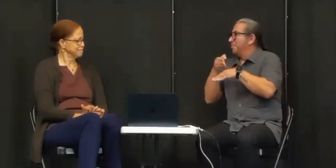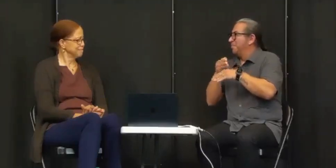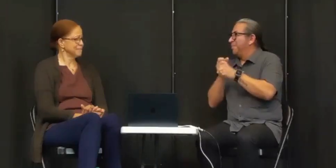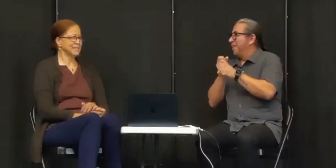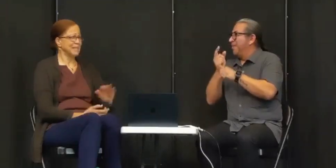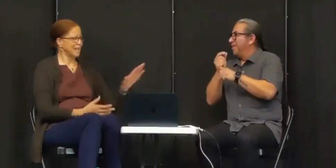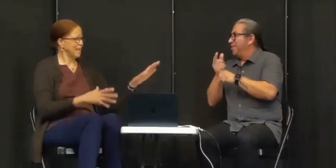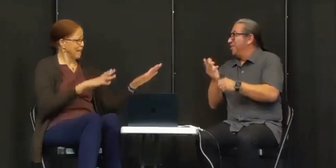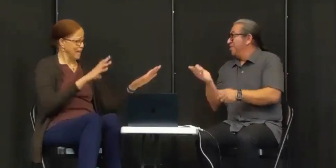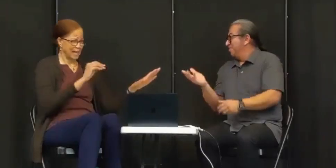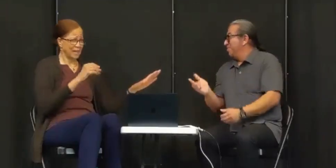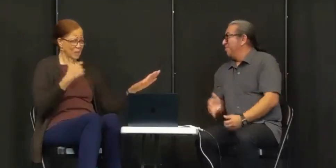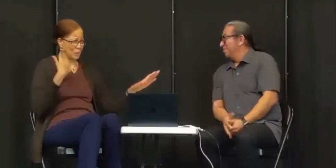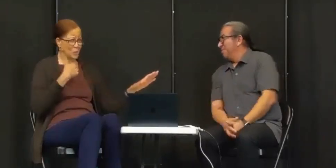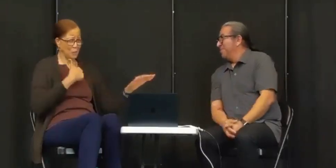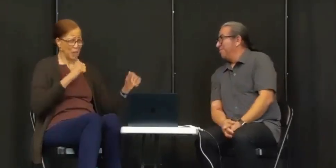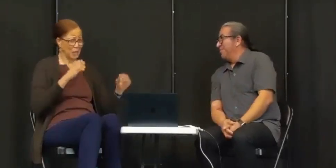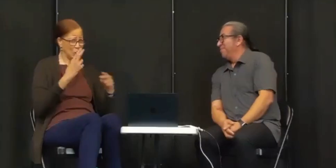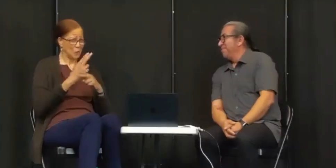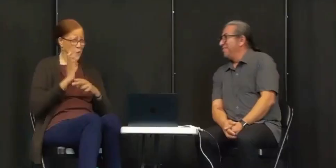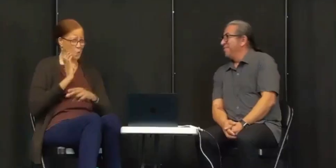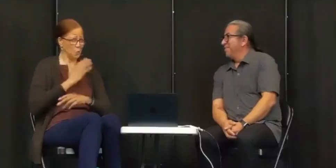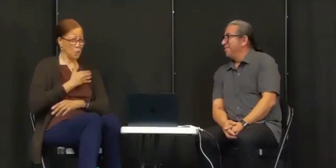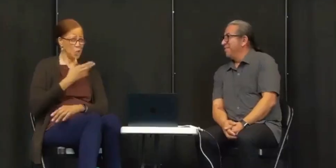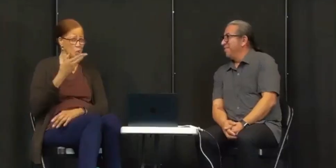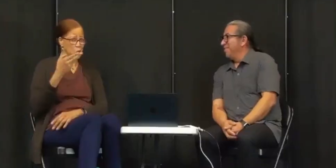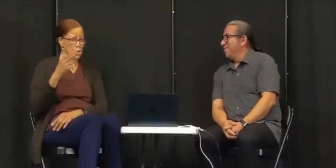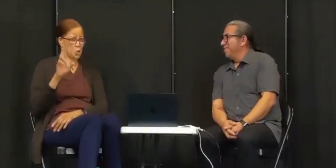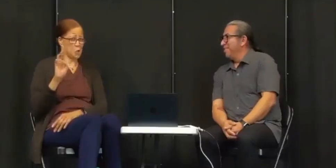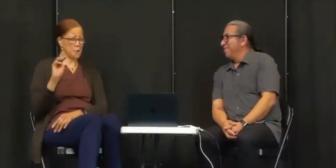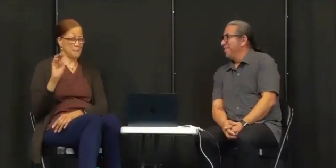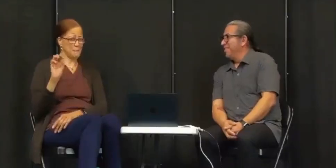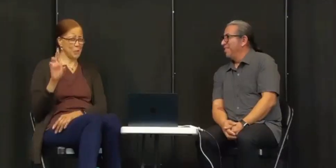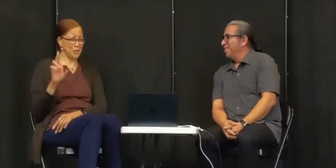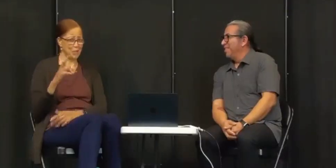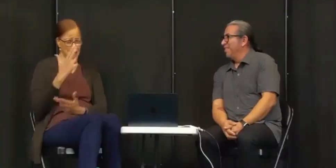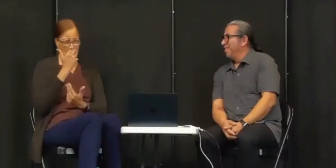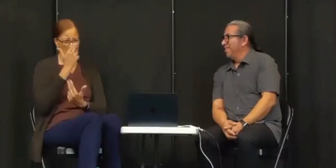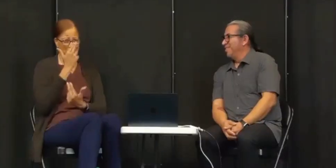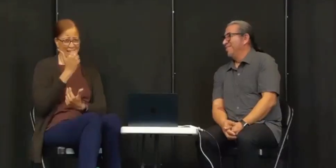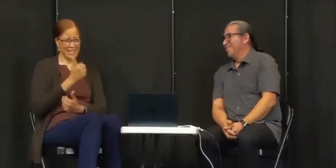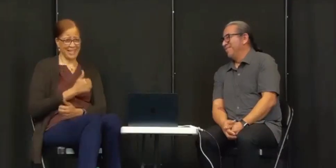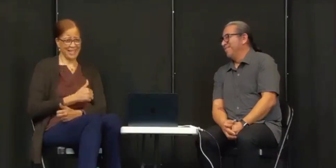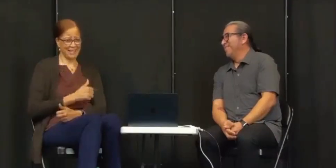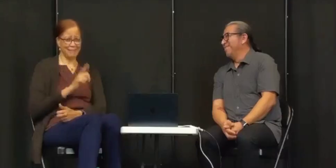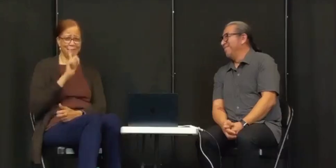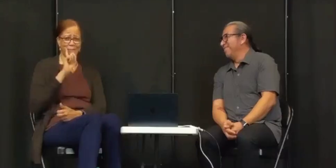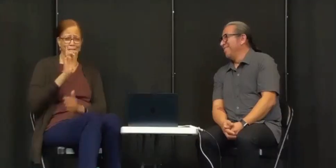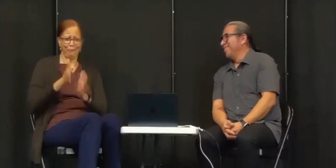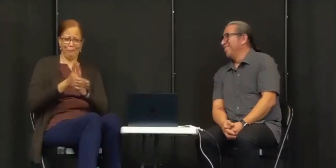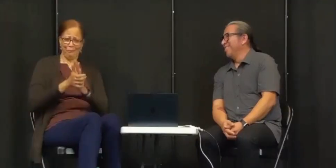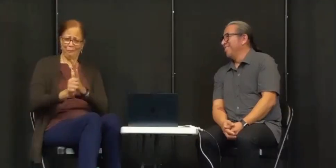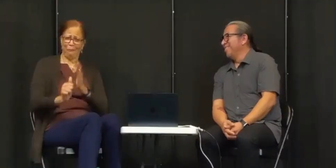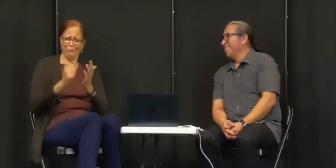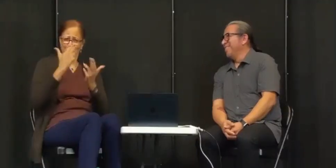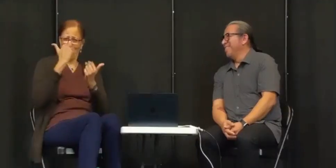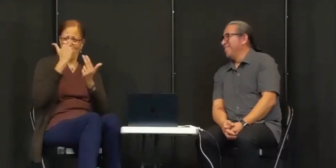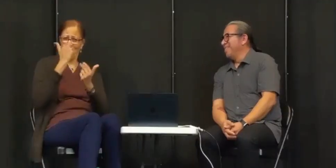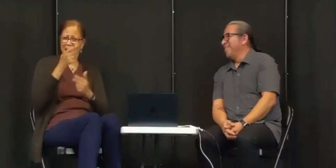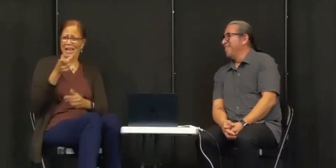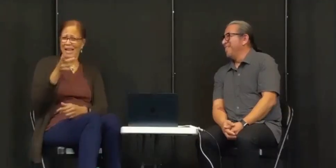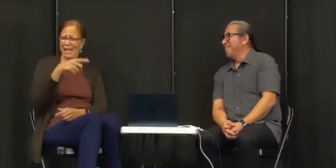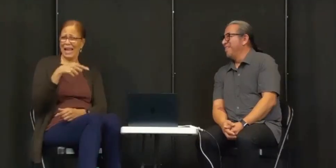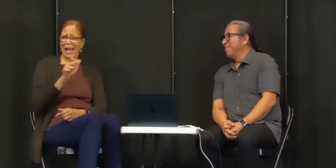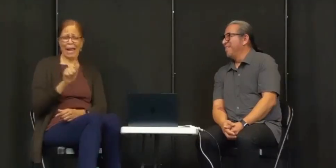Baby steps are improvements, even though they're baby steps. And we have to use our humor too.